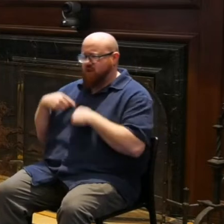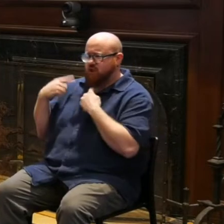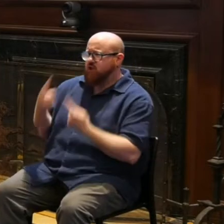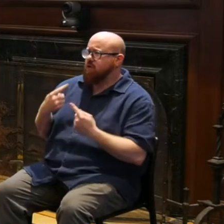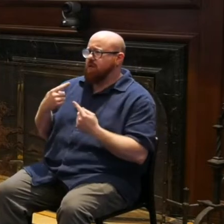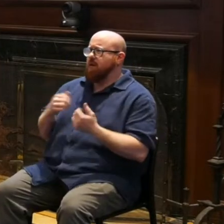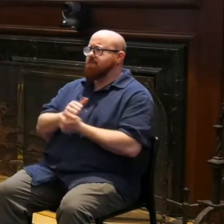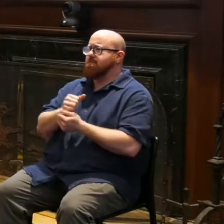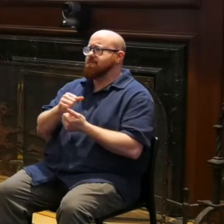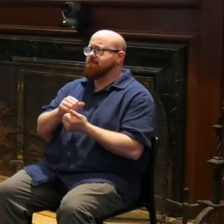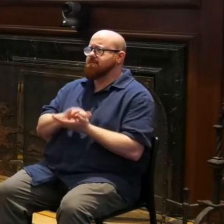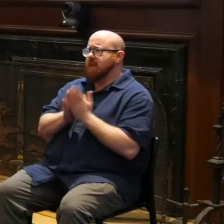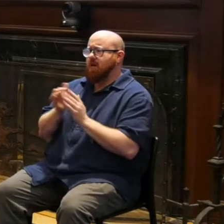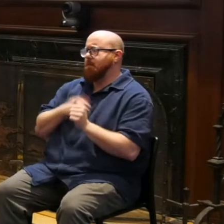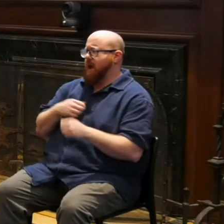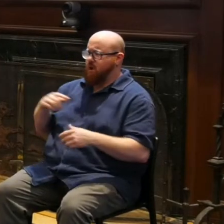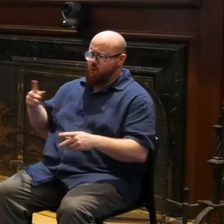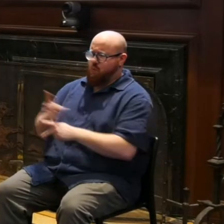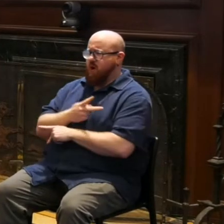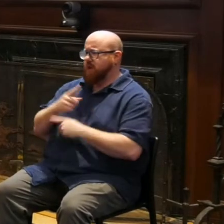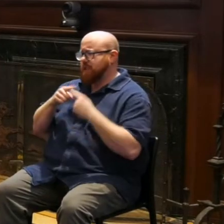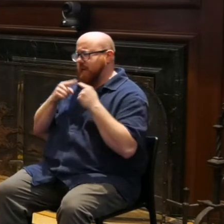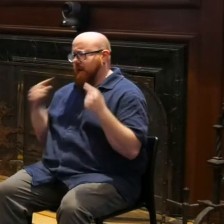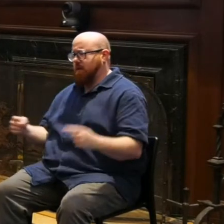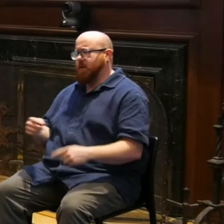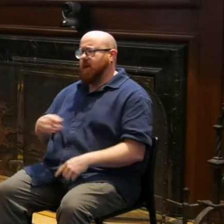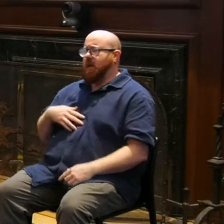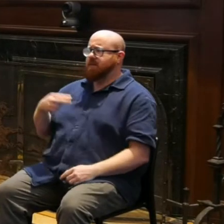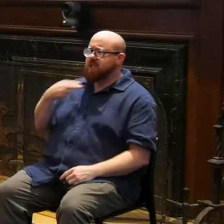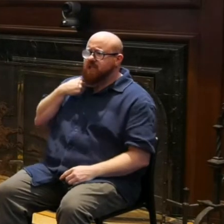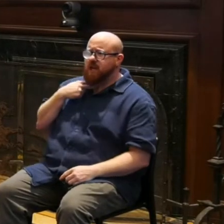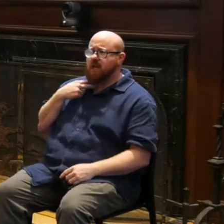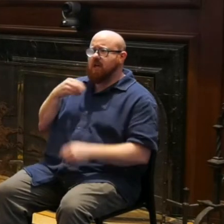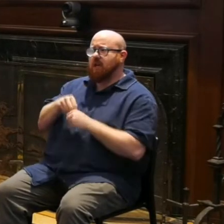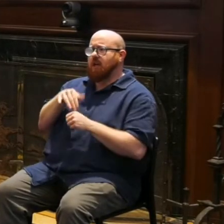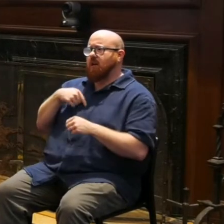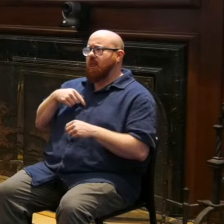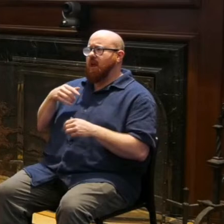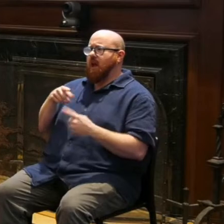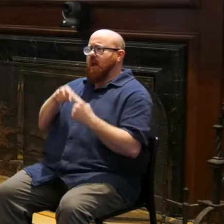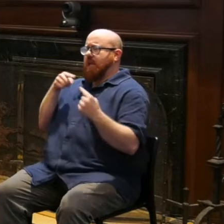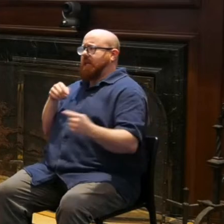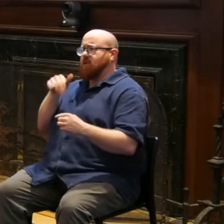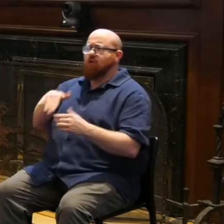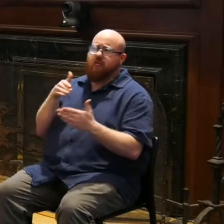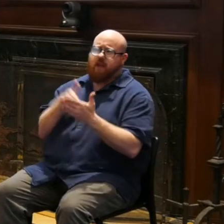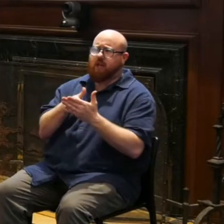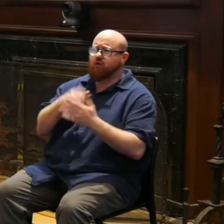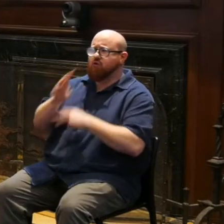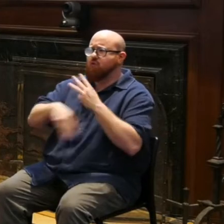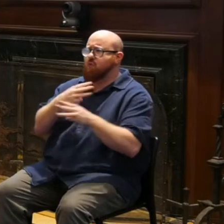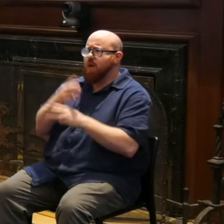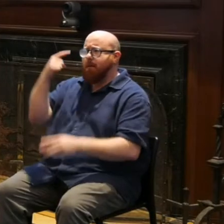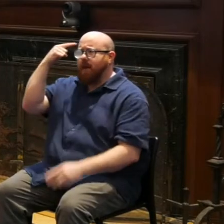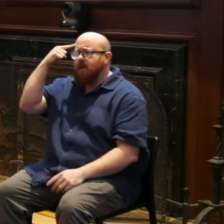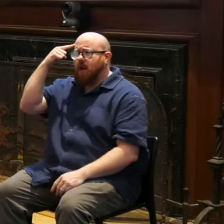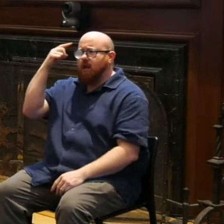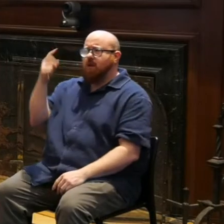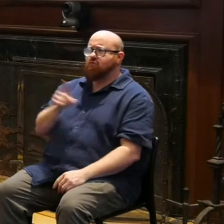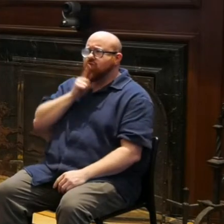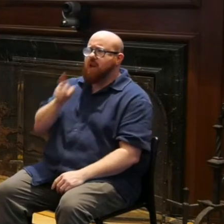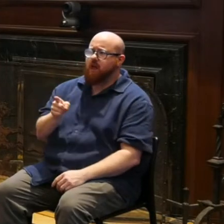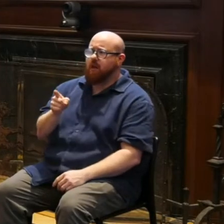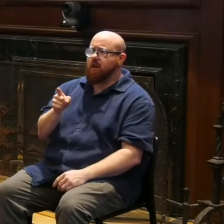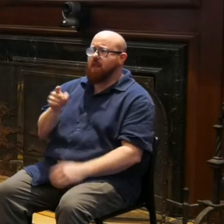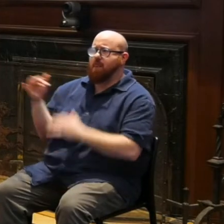enemy. Stuck in a me against the world mentality. Reality, the battle